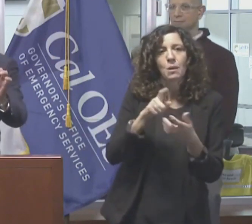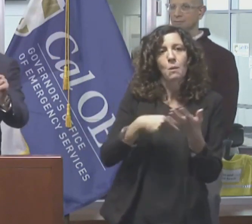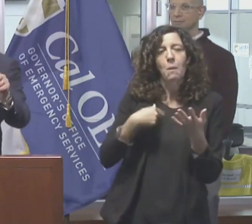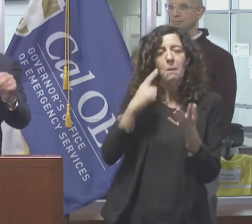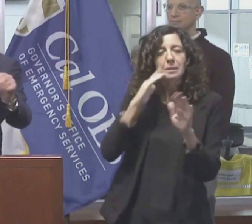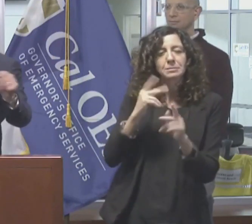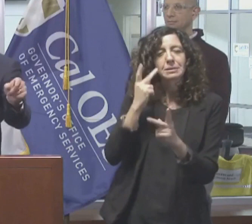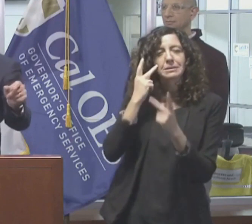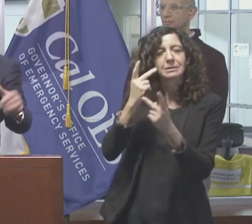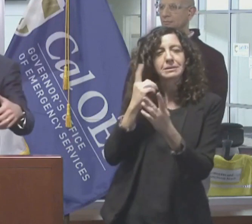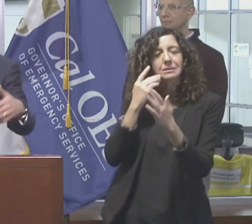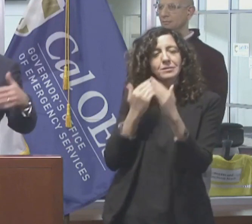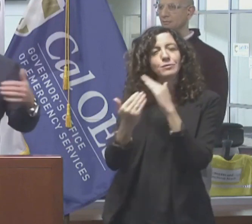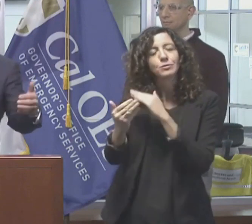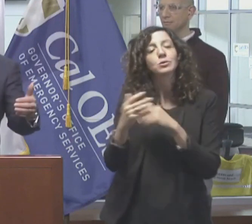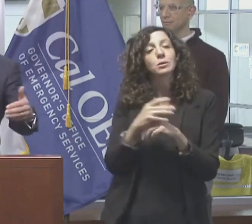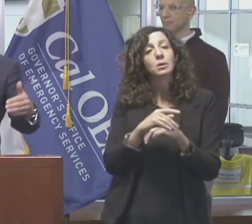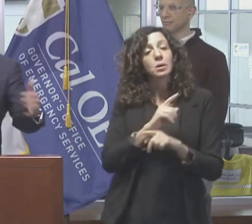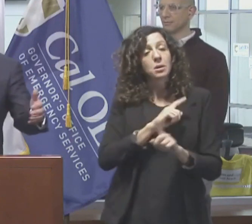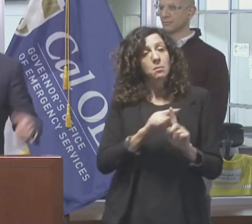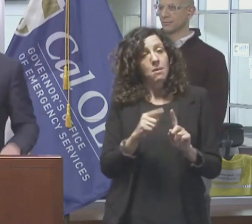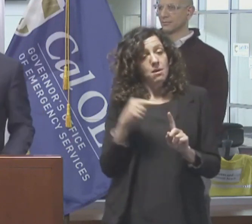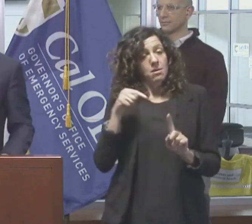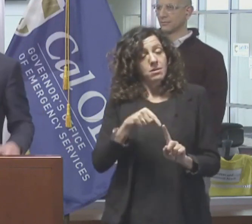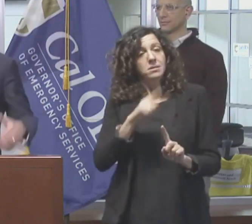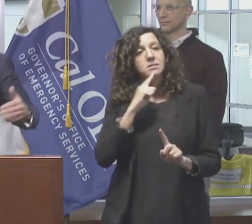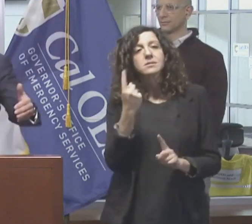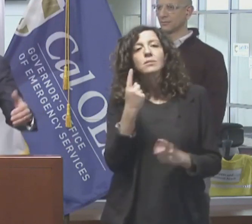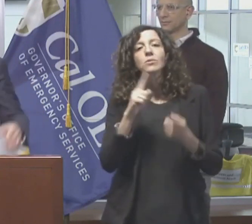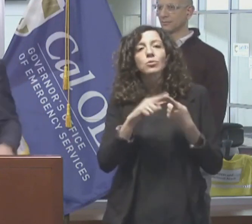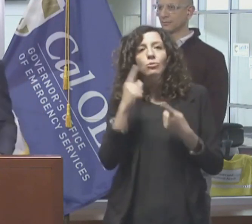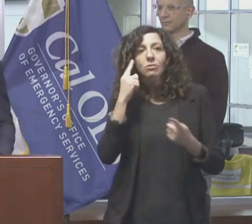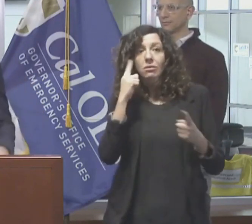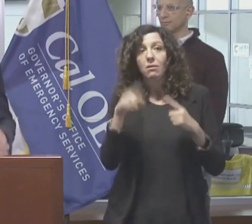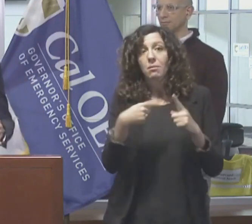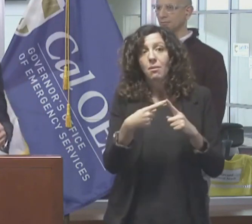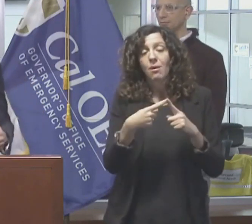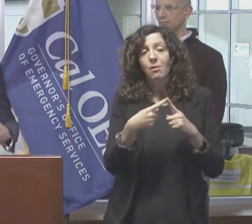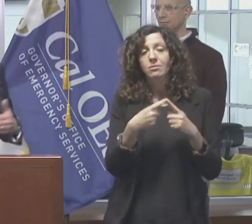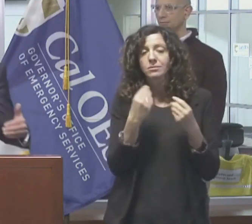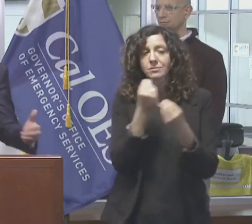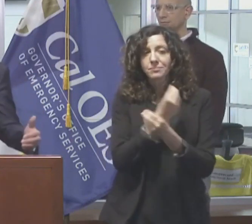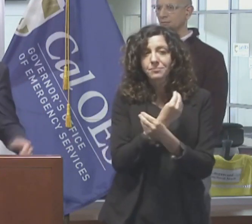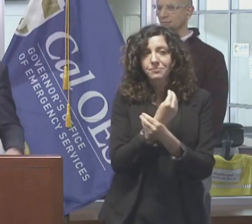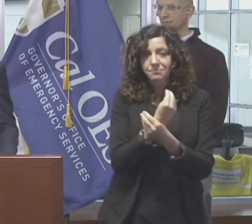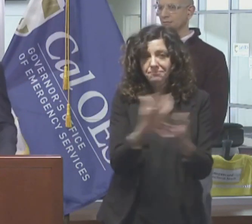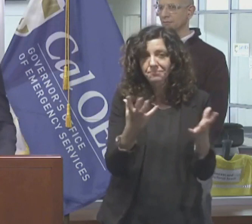just a point of consideration and a point, a proof point to give you a sense of what we're doing.